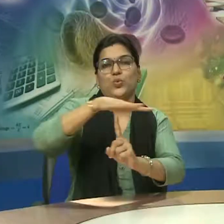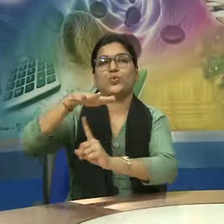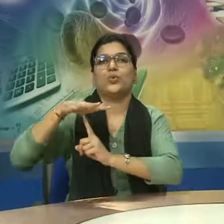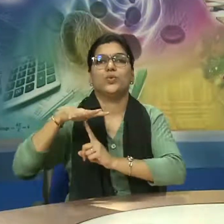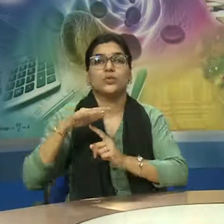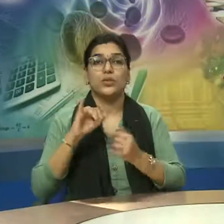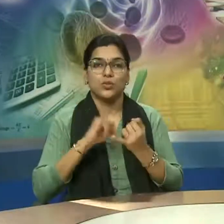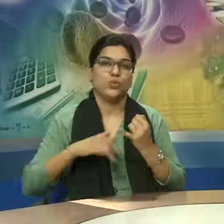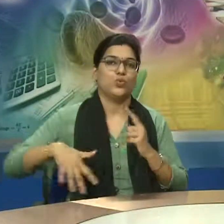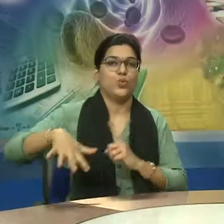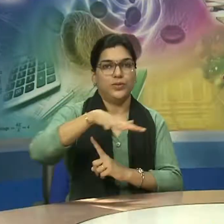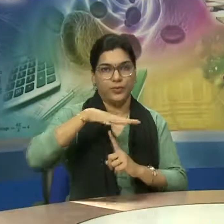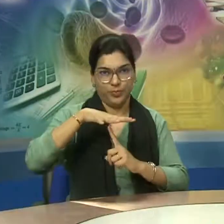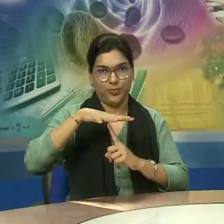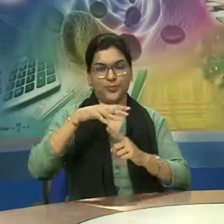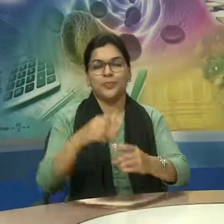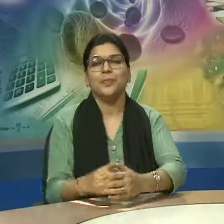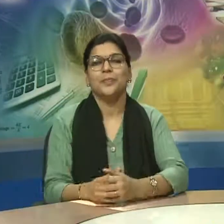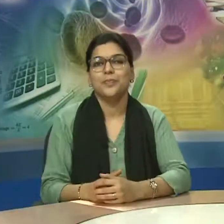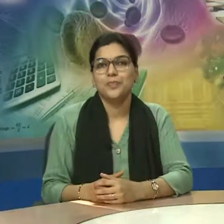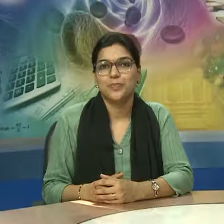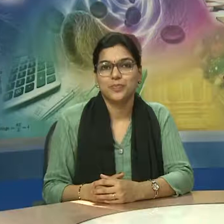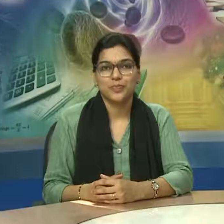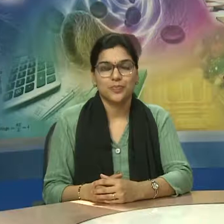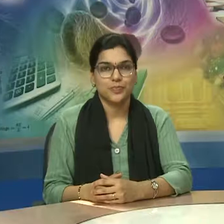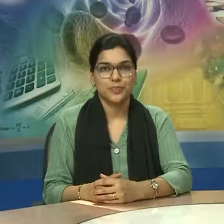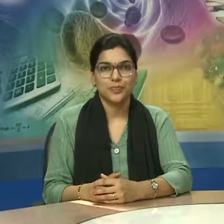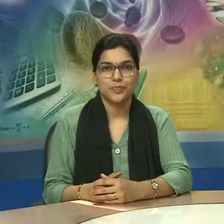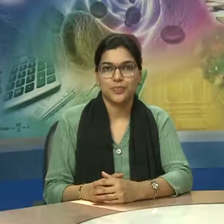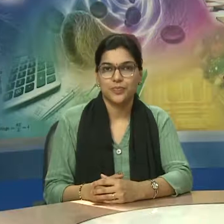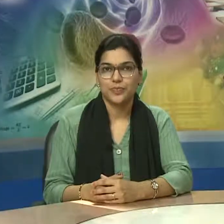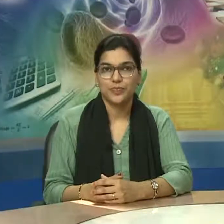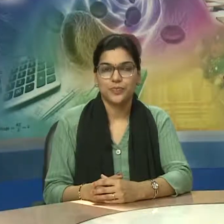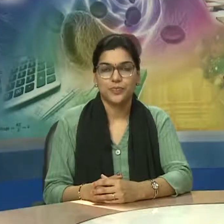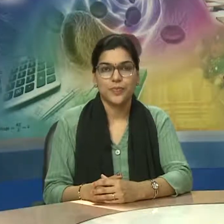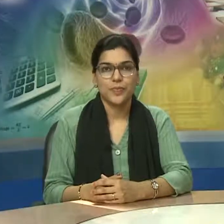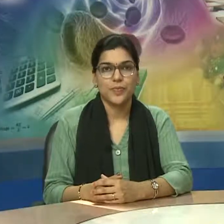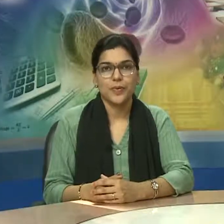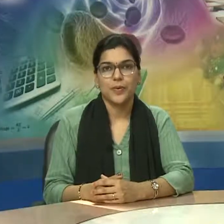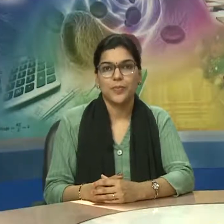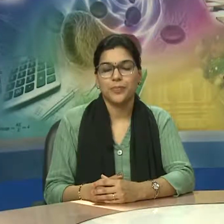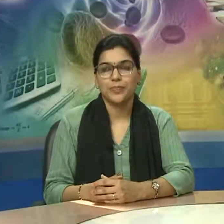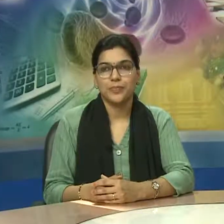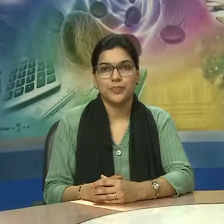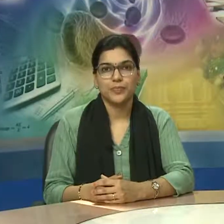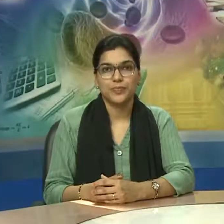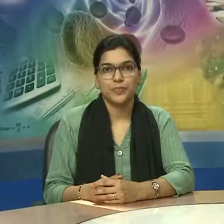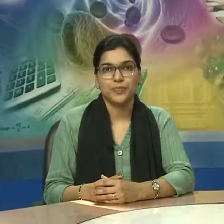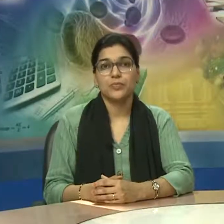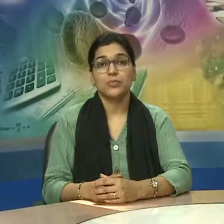in workplace you have seen different people of different backgrounds.